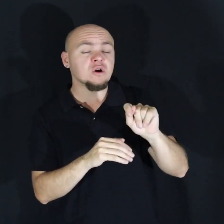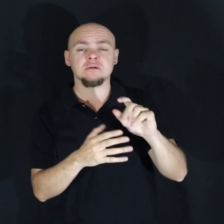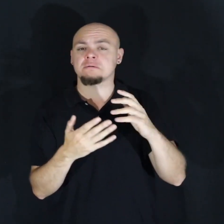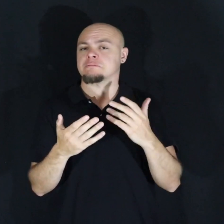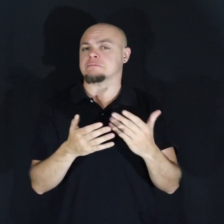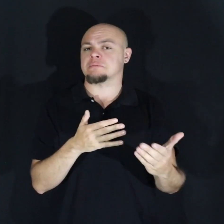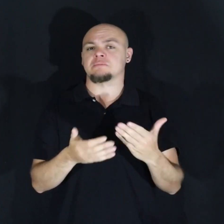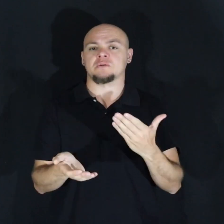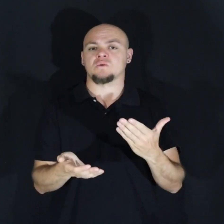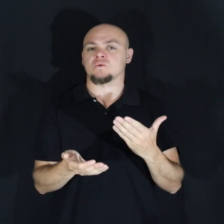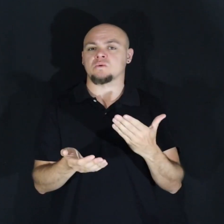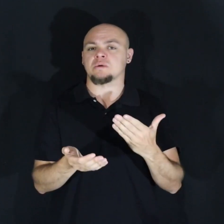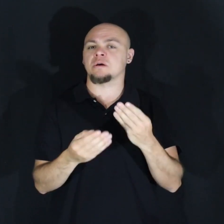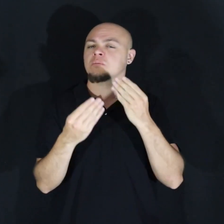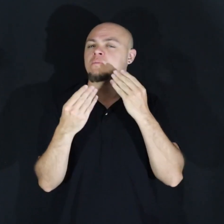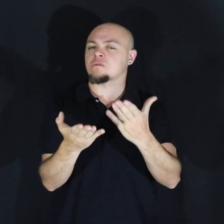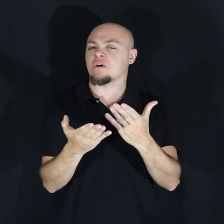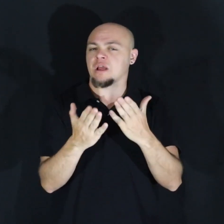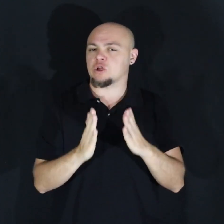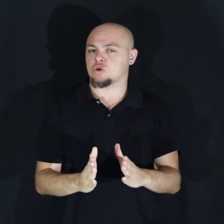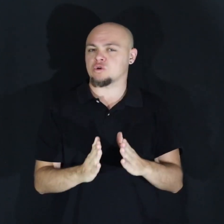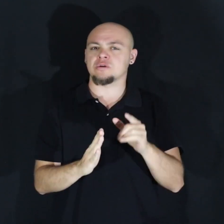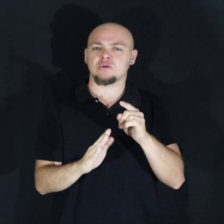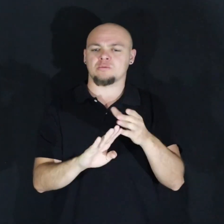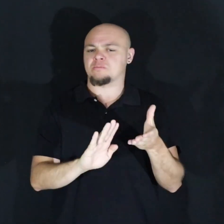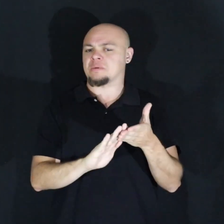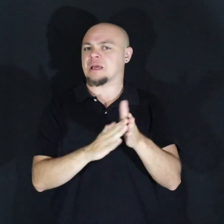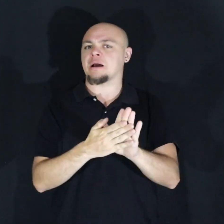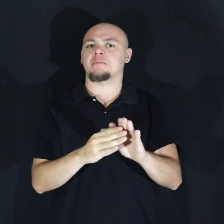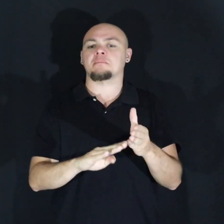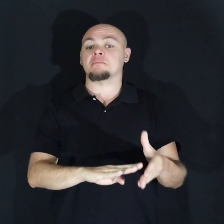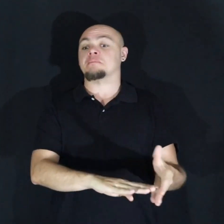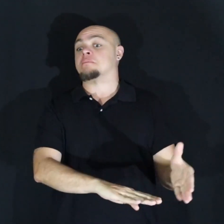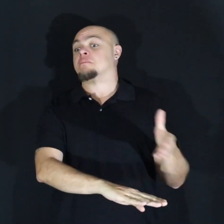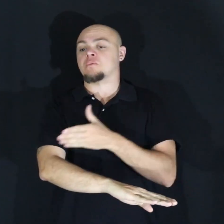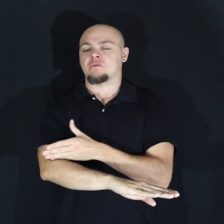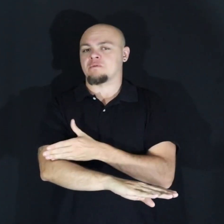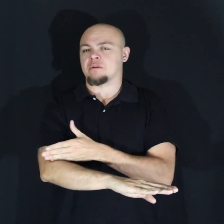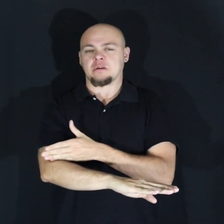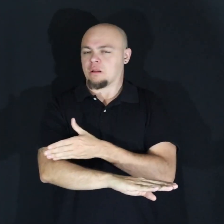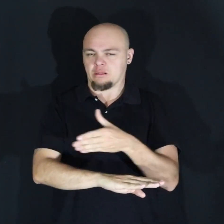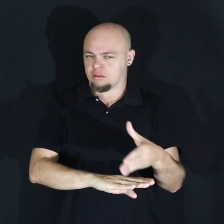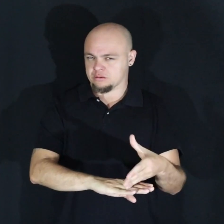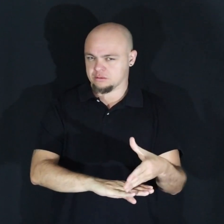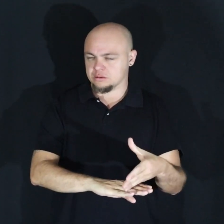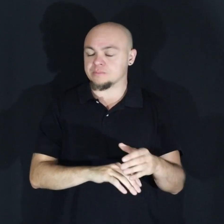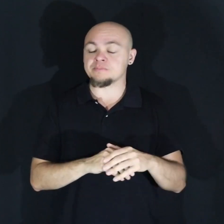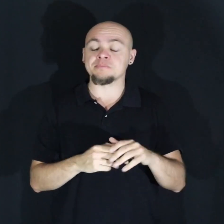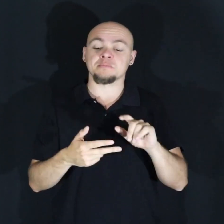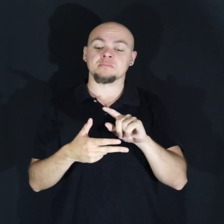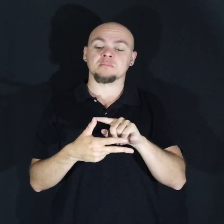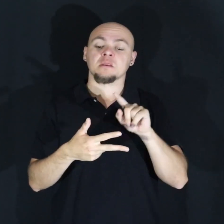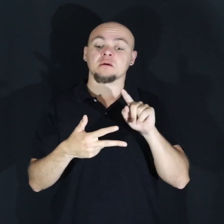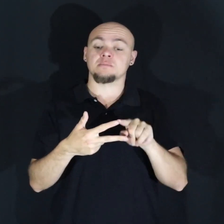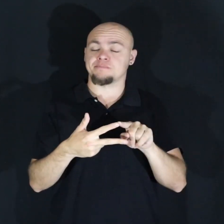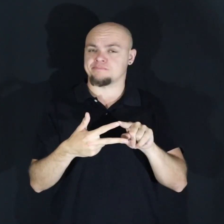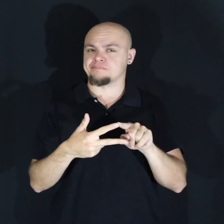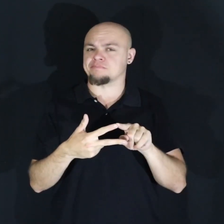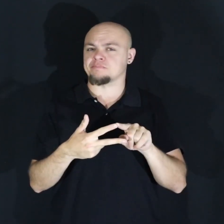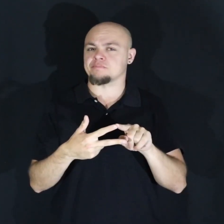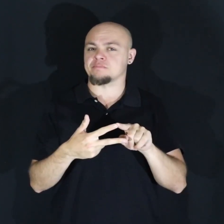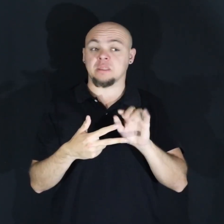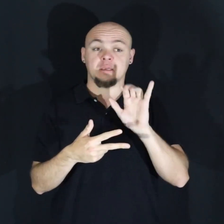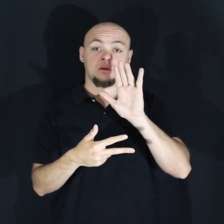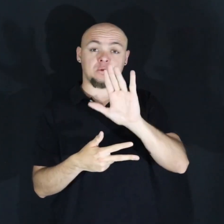makes you a better provider. It makes you more fit, not less fit. The second is a willingness to share